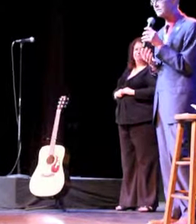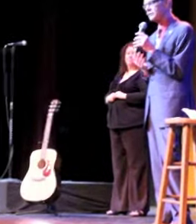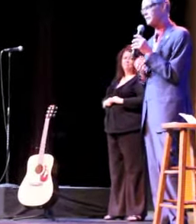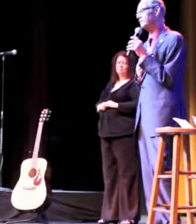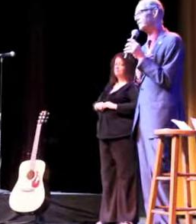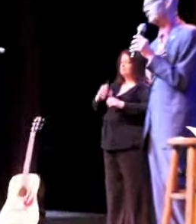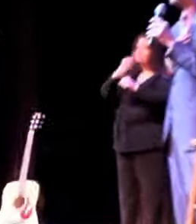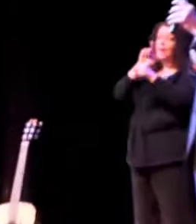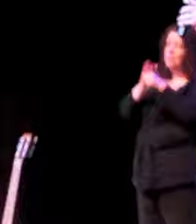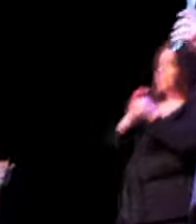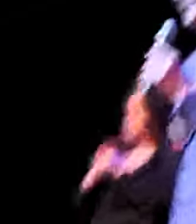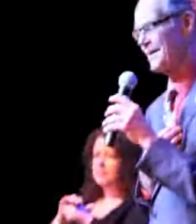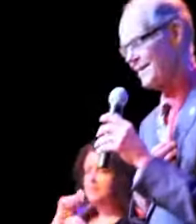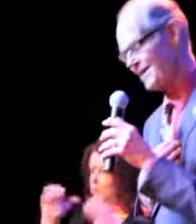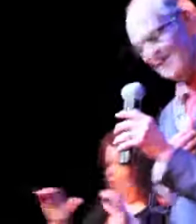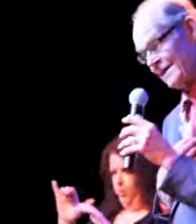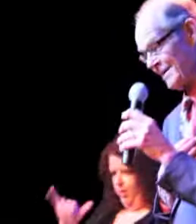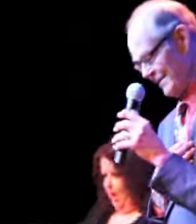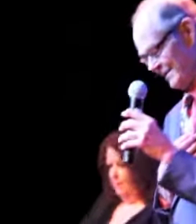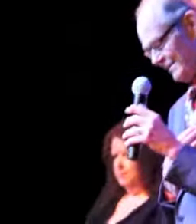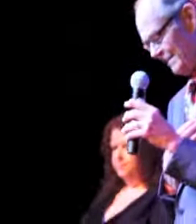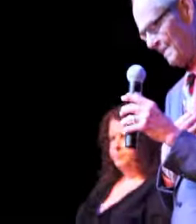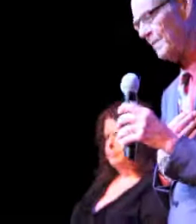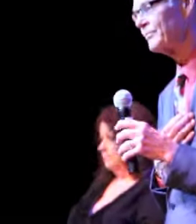I wasn't gonna do this.